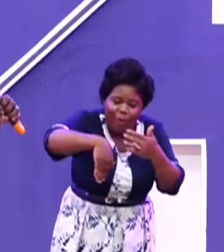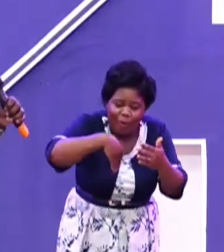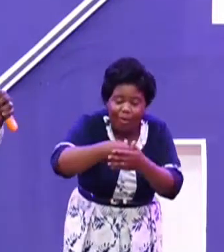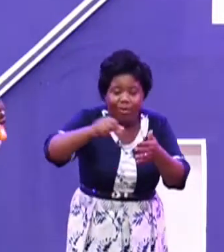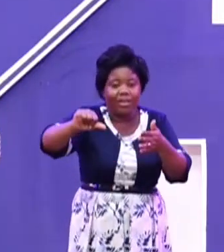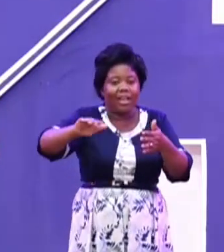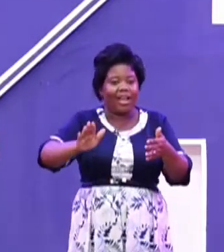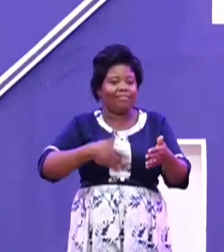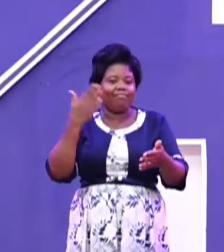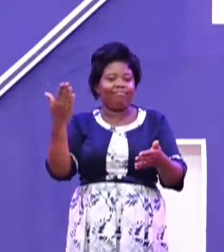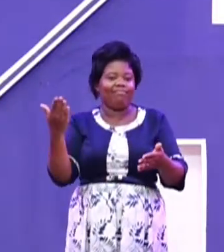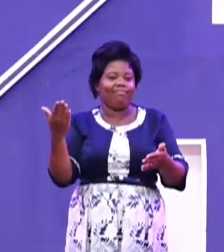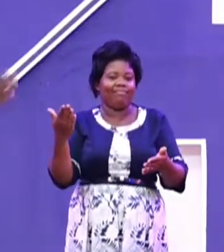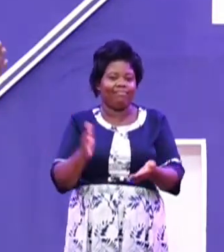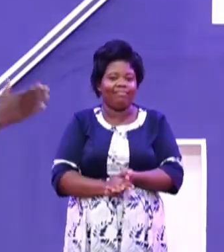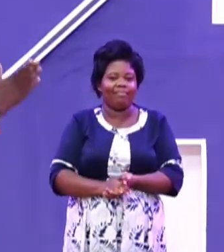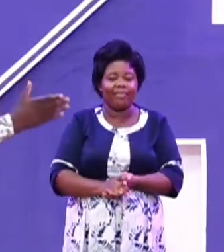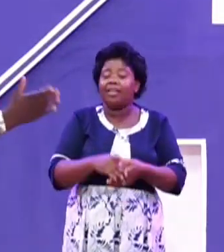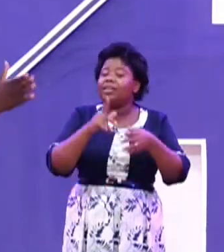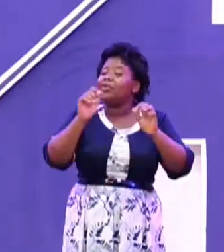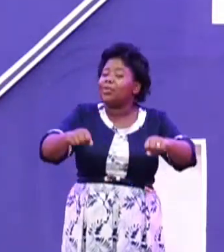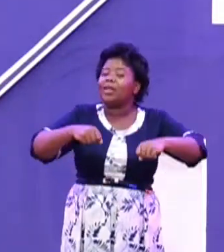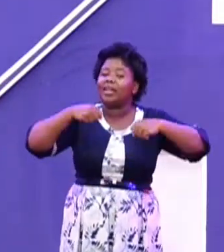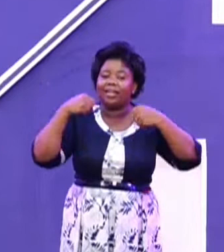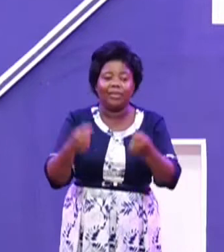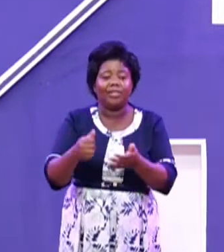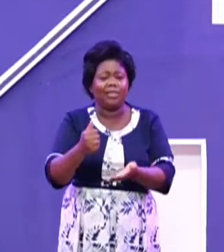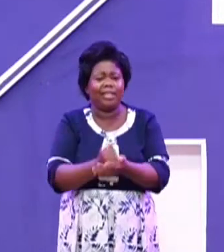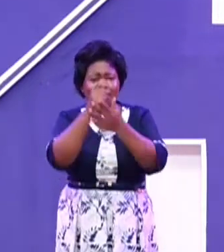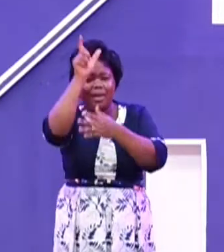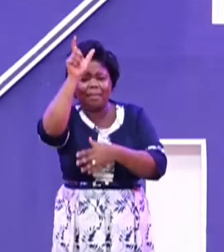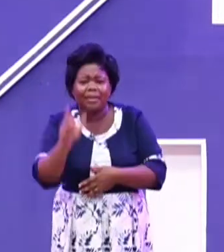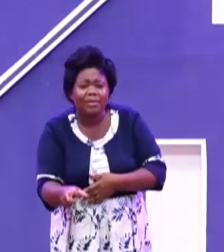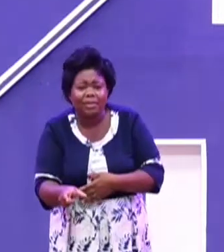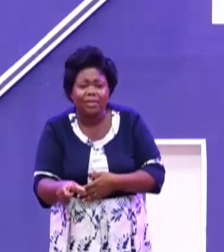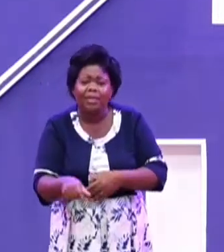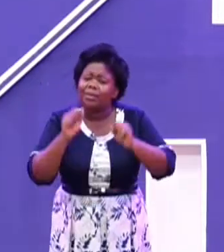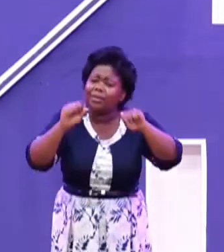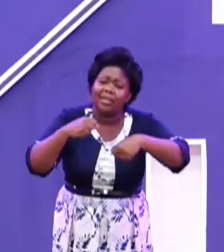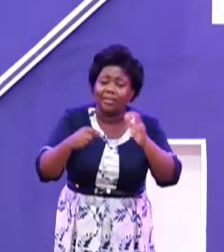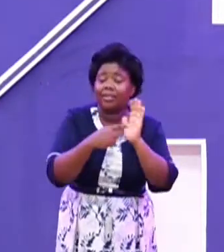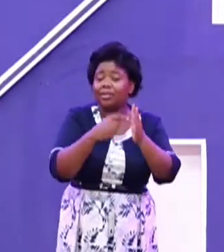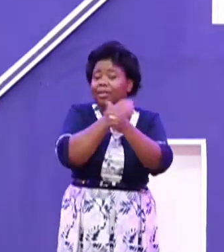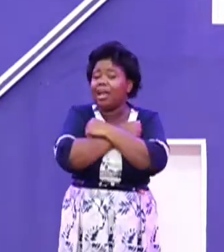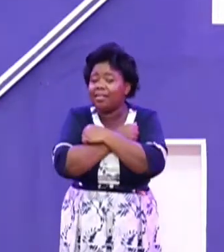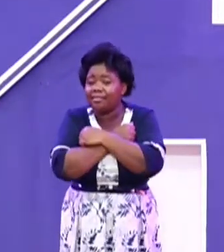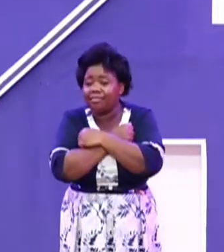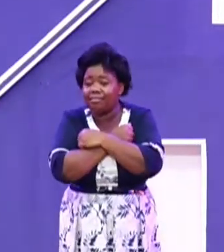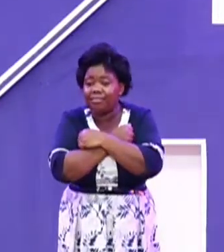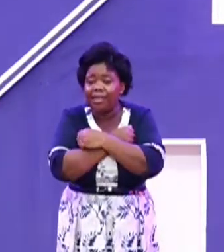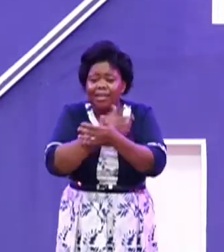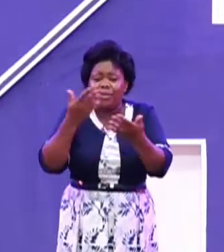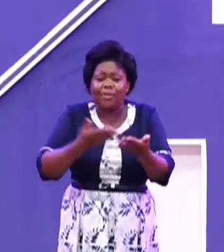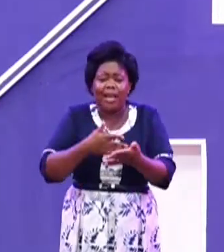I take all. Tosobola nakuyamba ko muntu. You cannot even help someone. You cannot show love. Enyumba